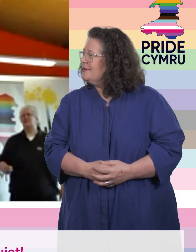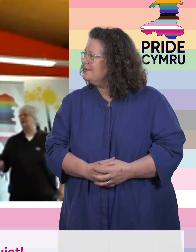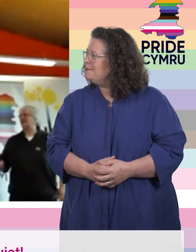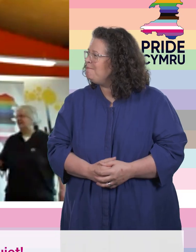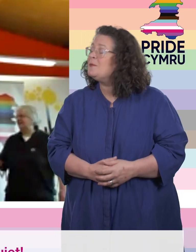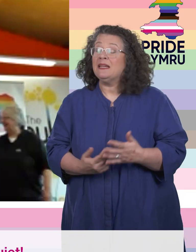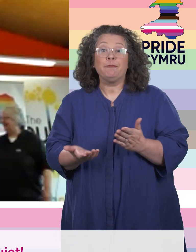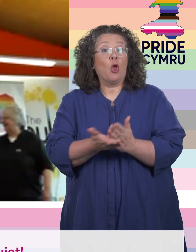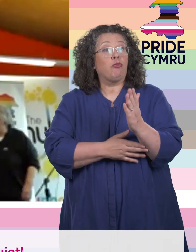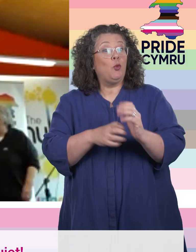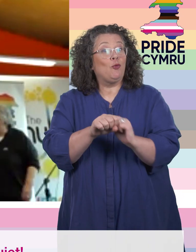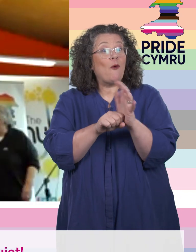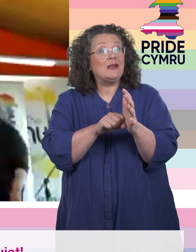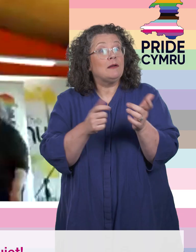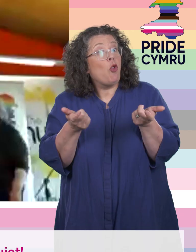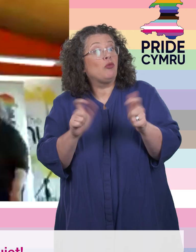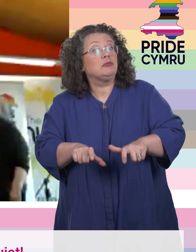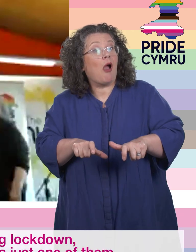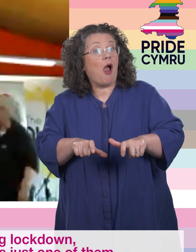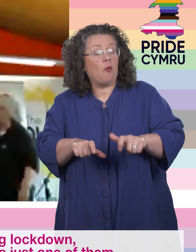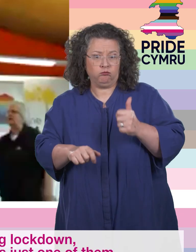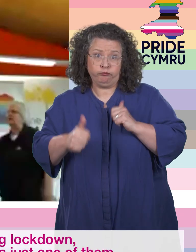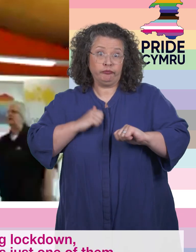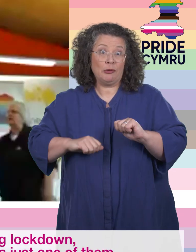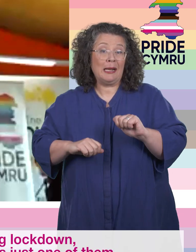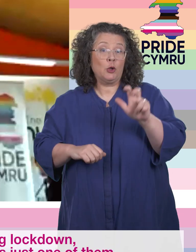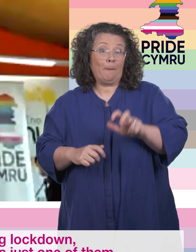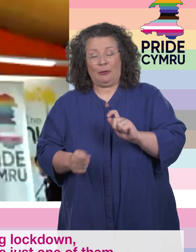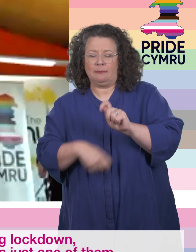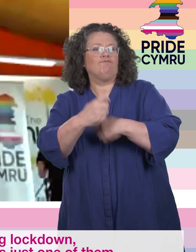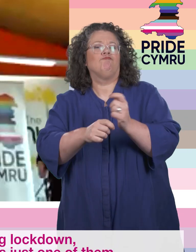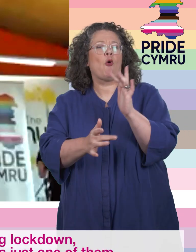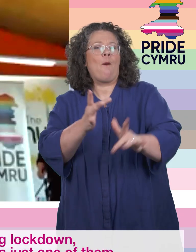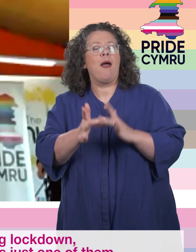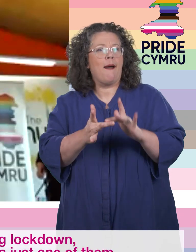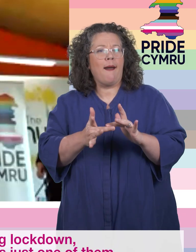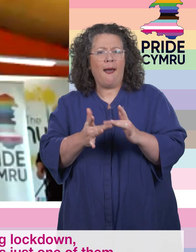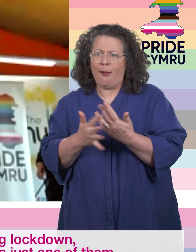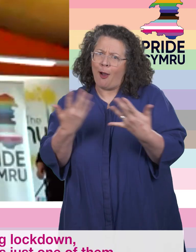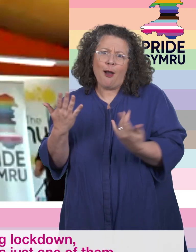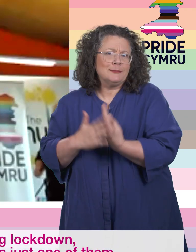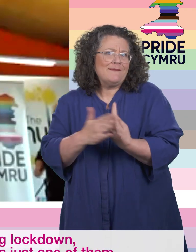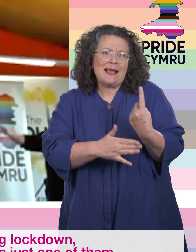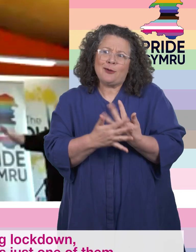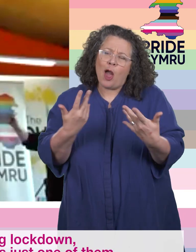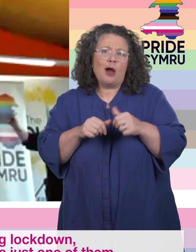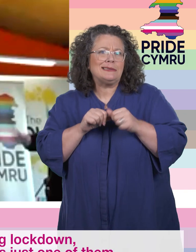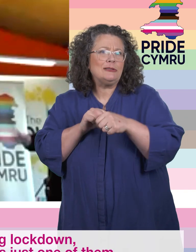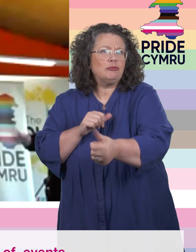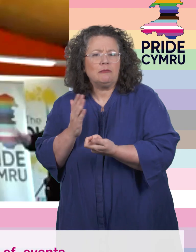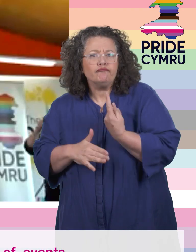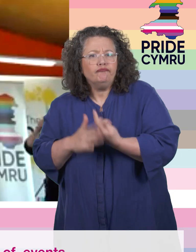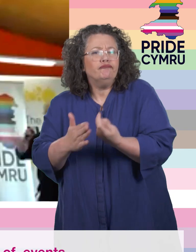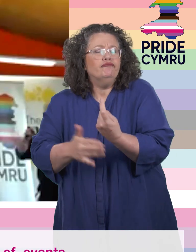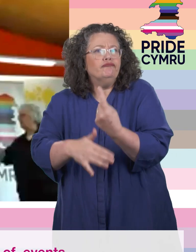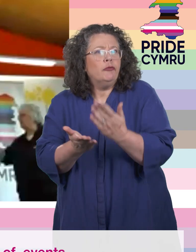And he's gone wrong quiet. So yes, so during COVID, during lockdown, Pride Cymru goes online. This was just one of them.